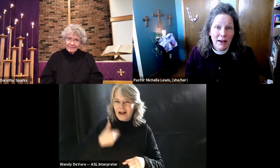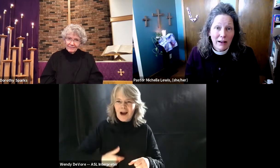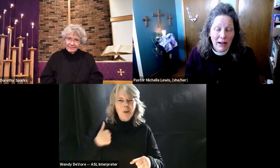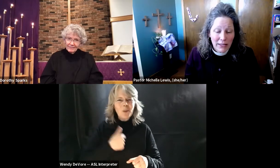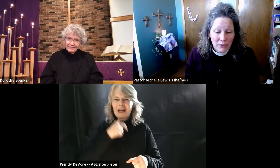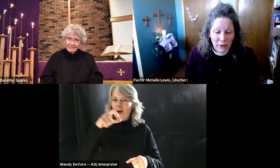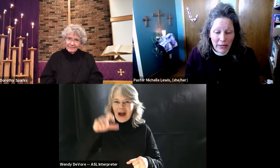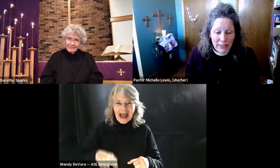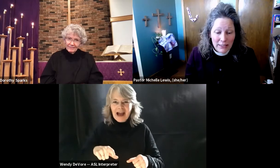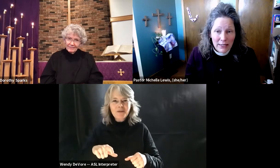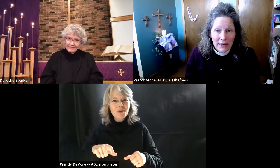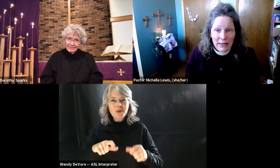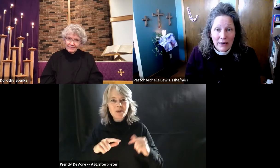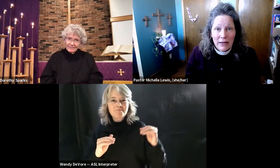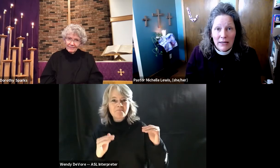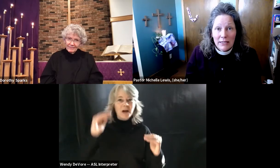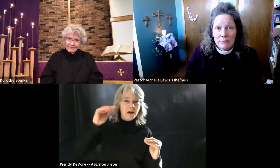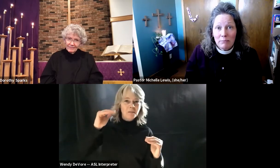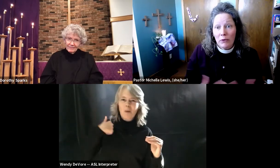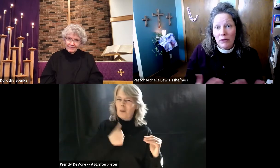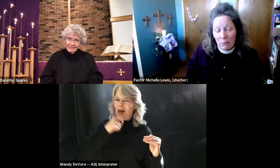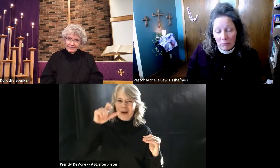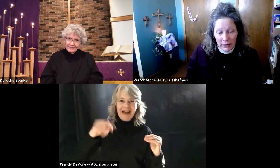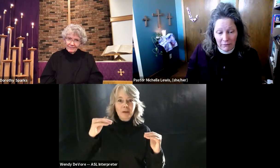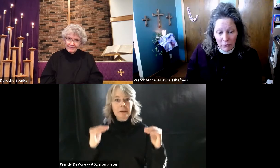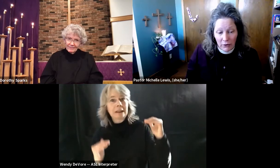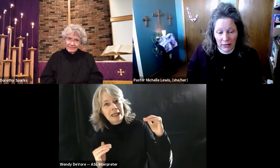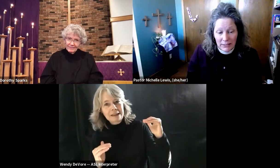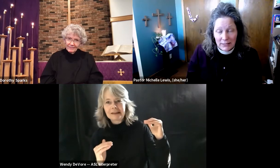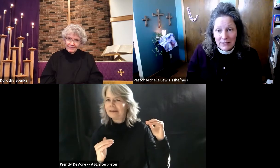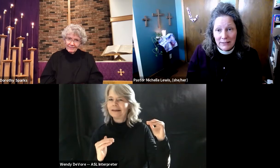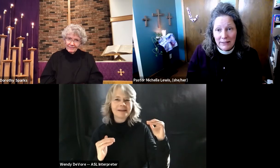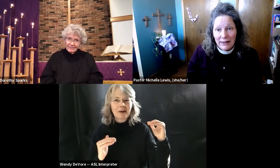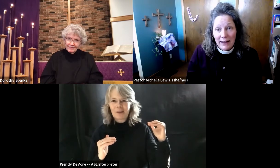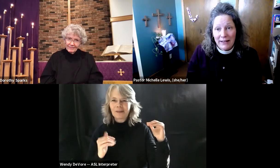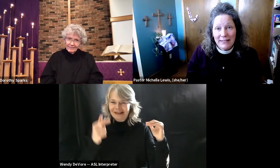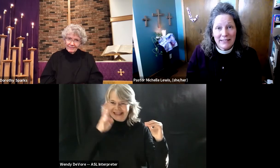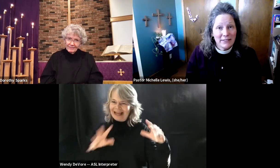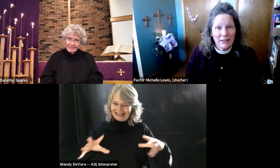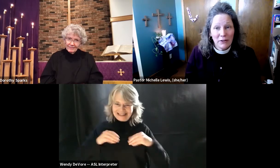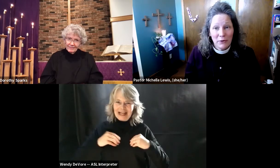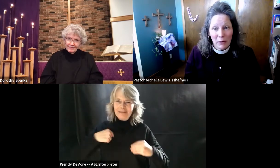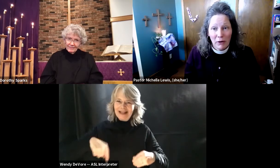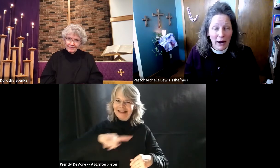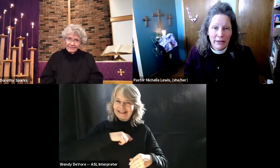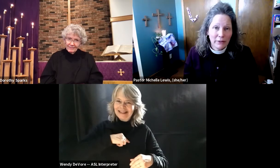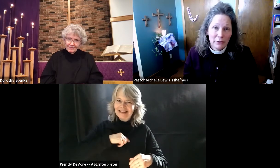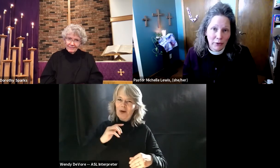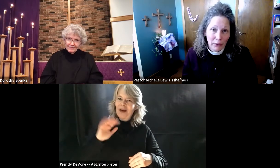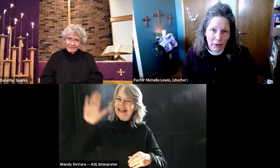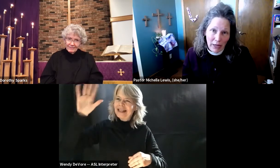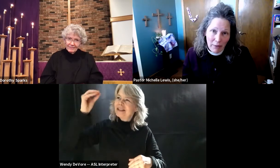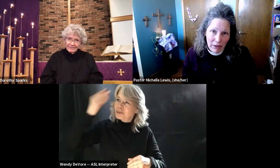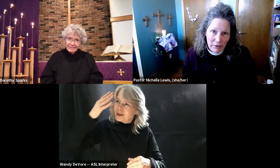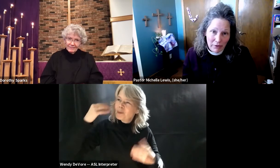Because God's grace is both humbling for us, and it says to our pride,